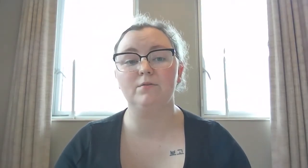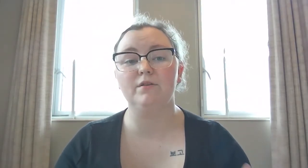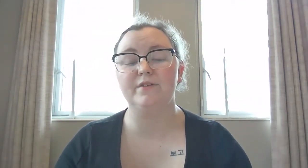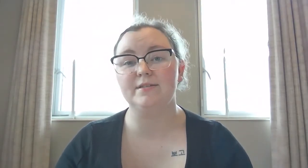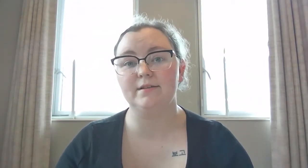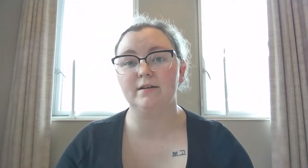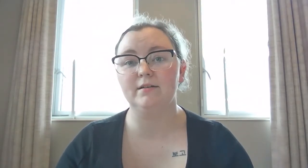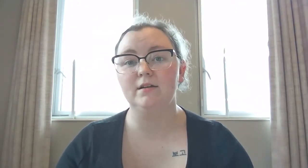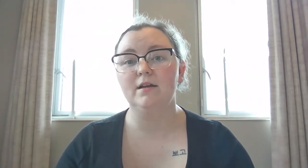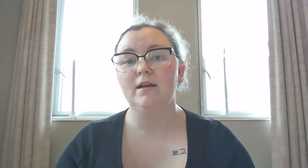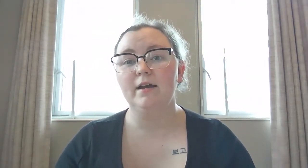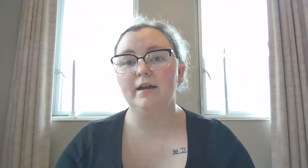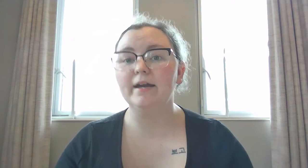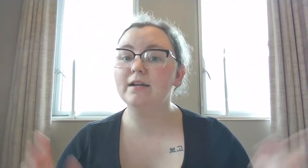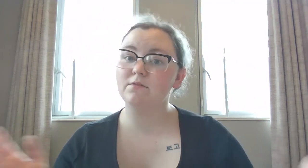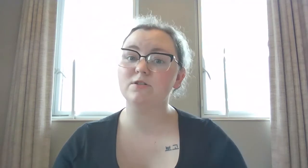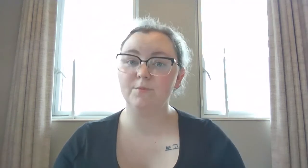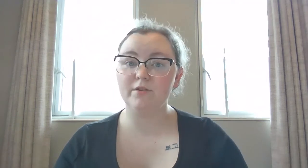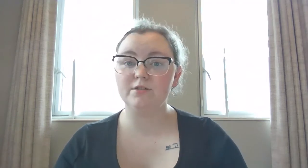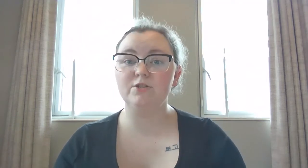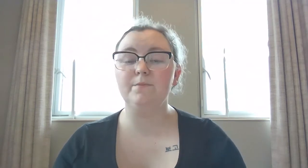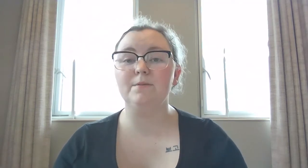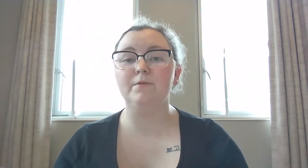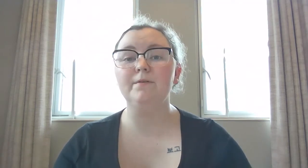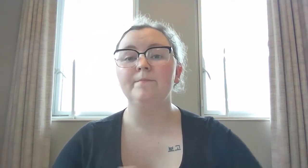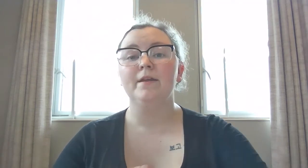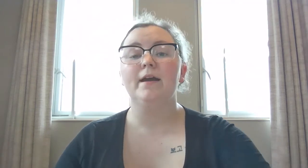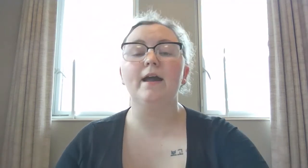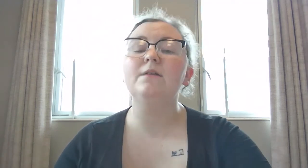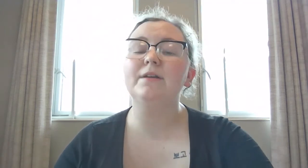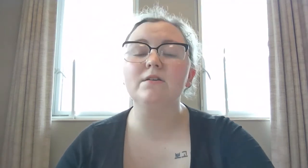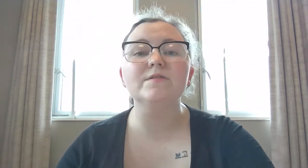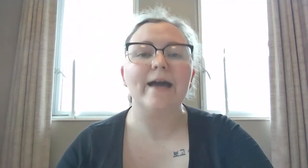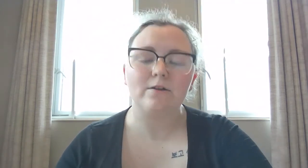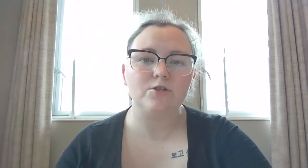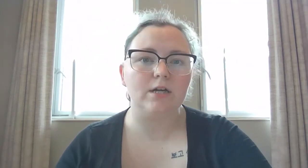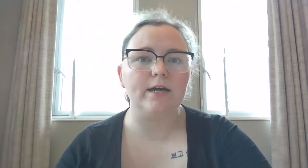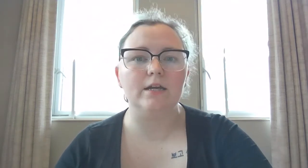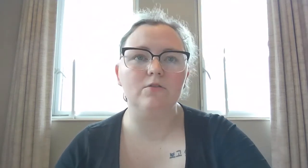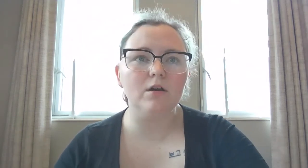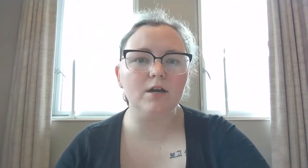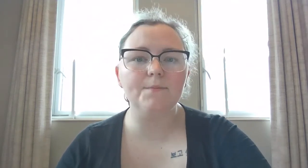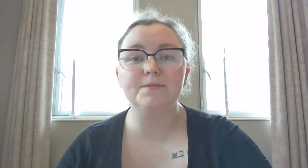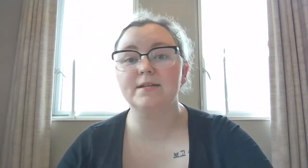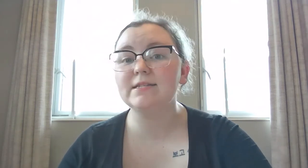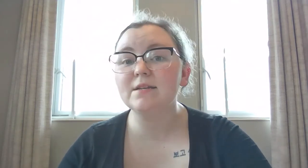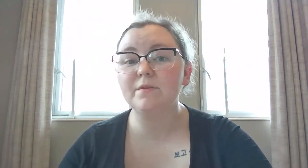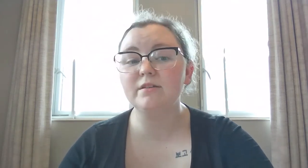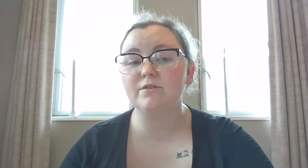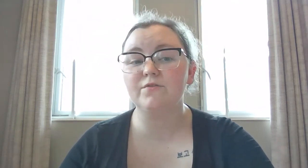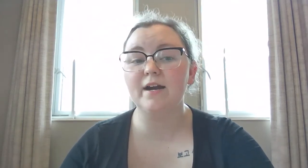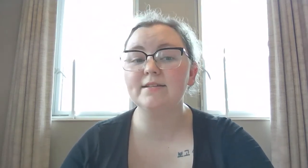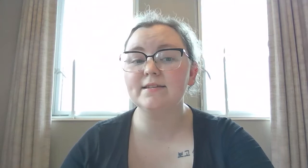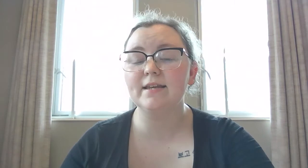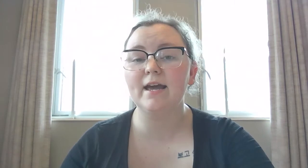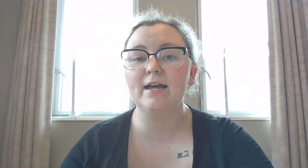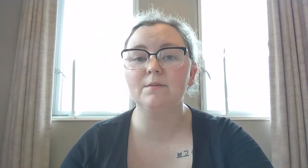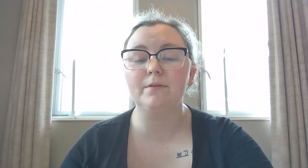role of Esau. And if there's more than two people, anybody who is extra, any grown-ups, any siblings or friends can play